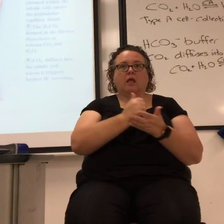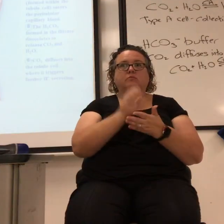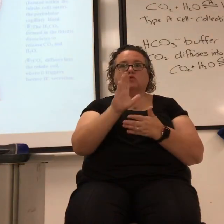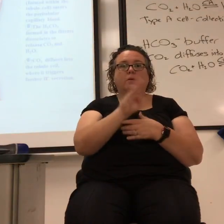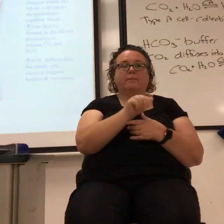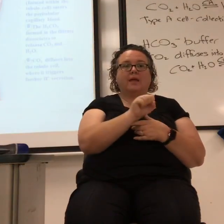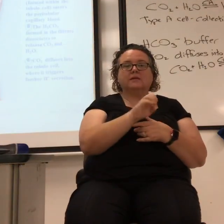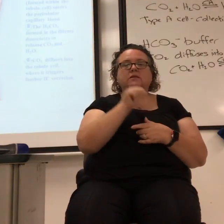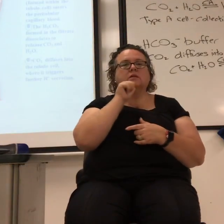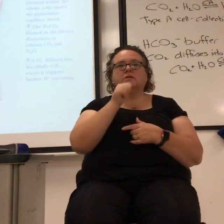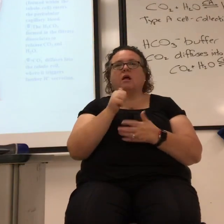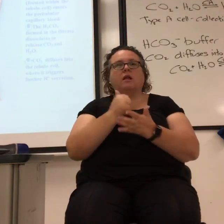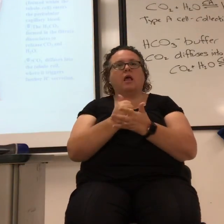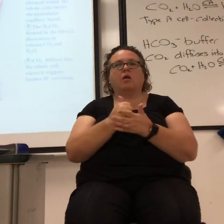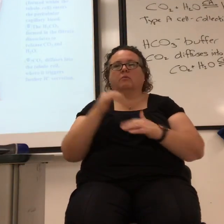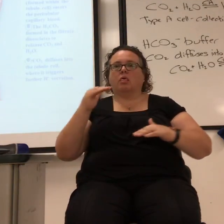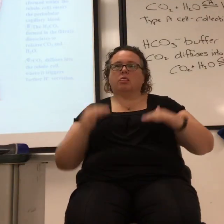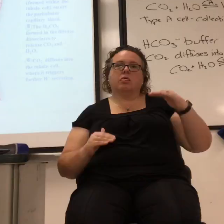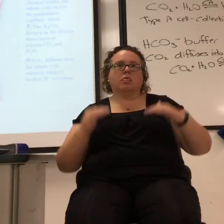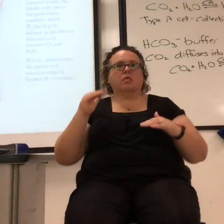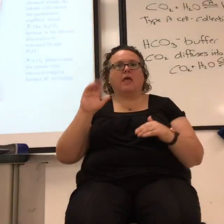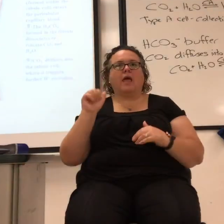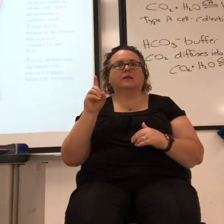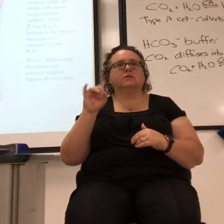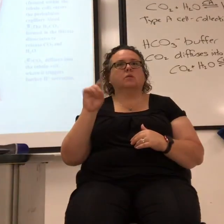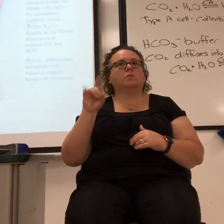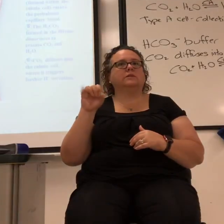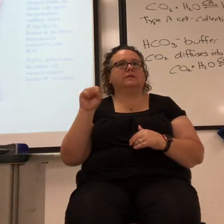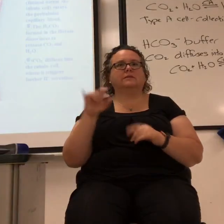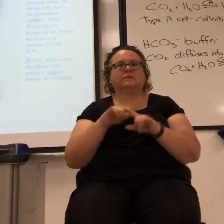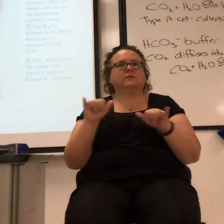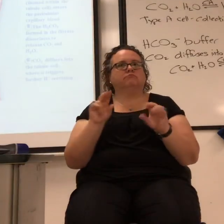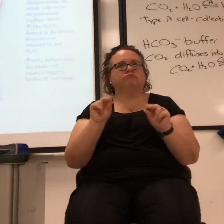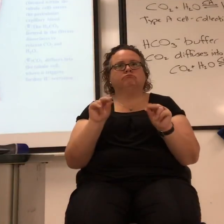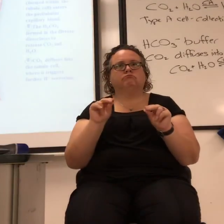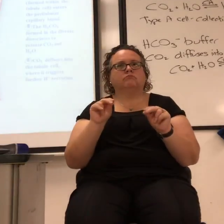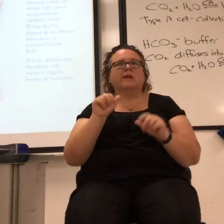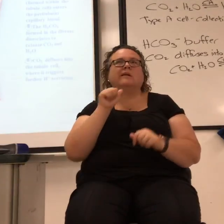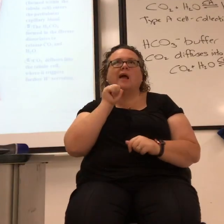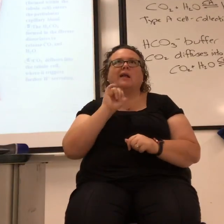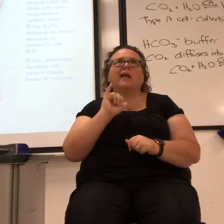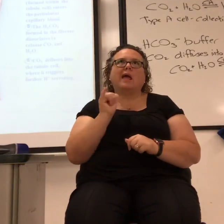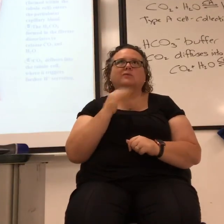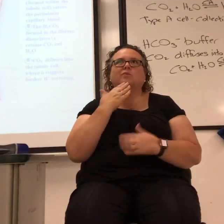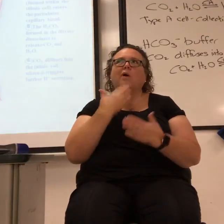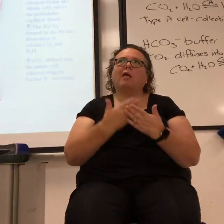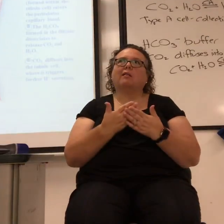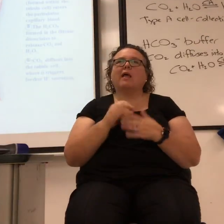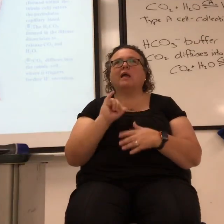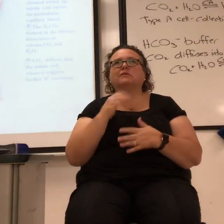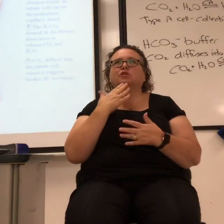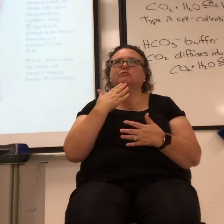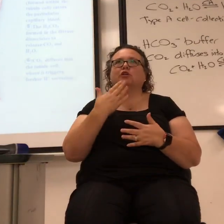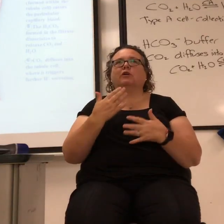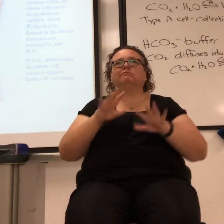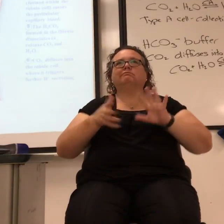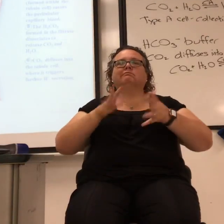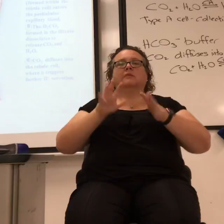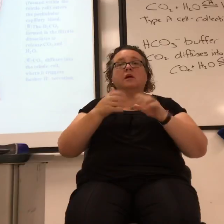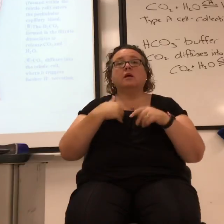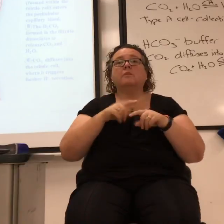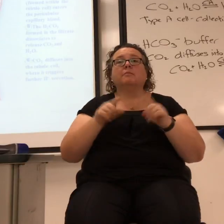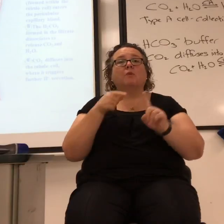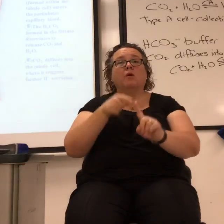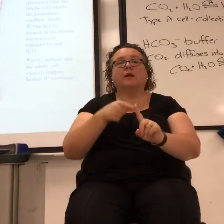to combat the acidosis as well, as good. I don't know, as well as good, but because